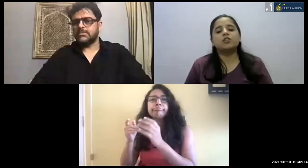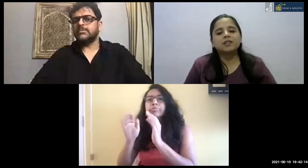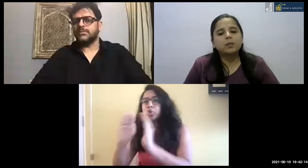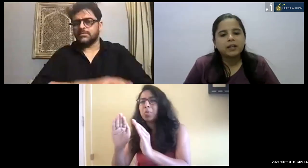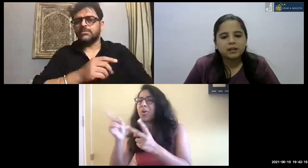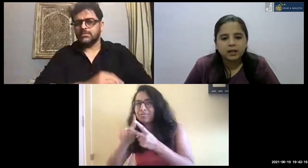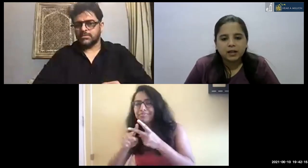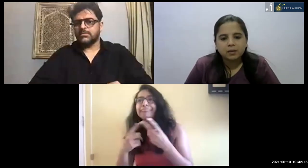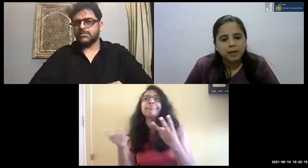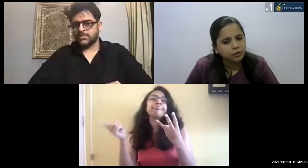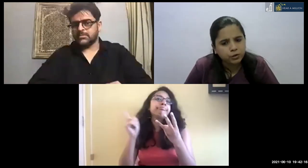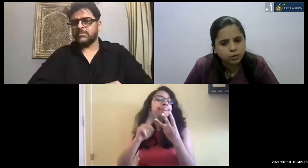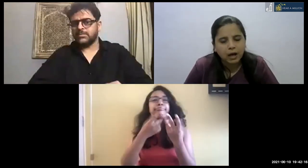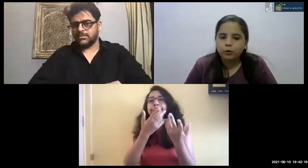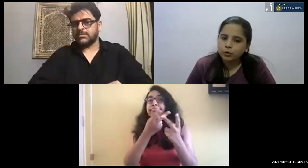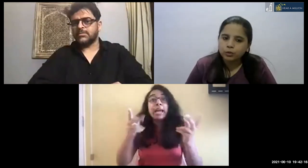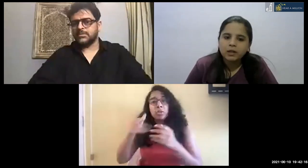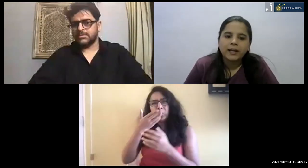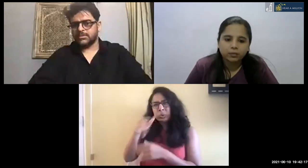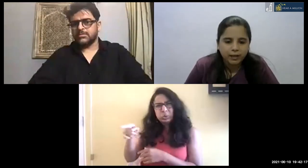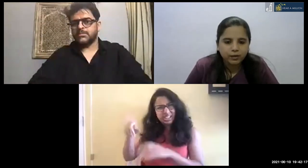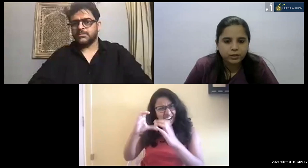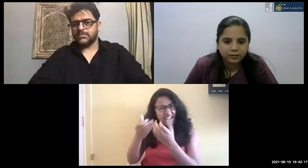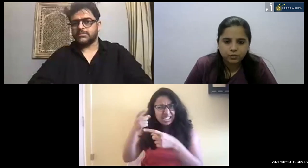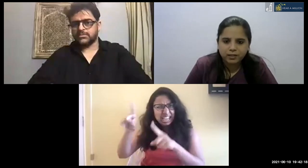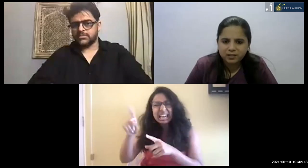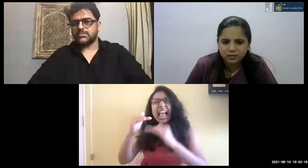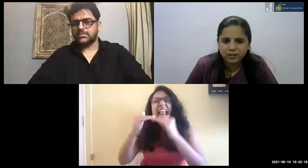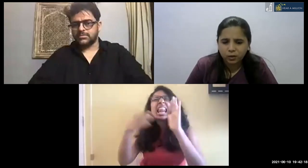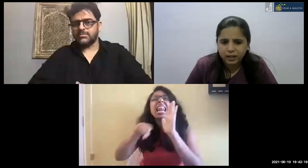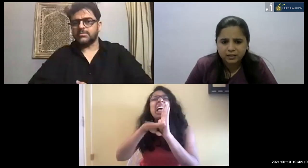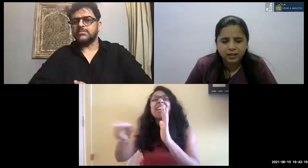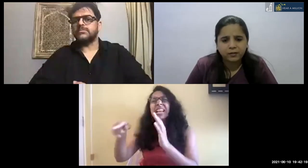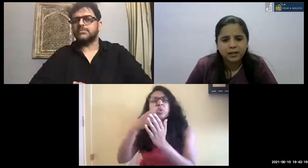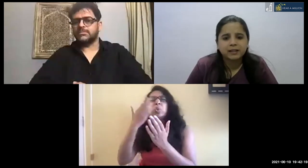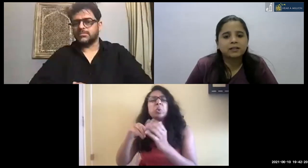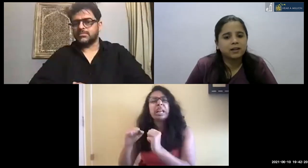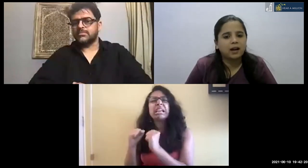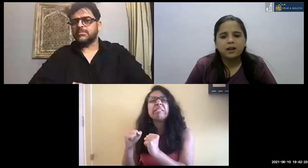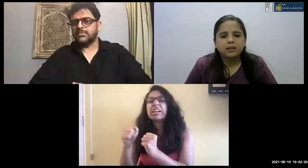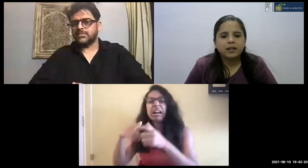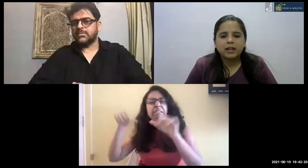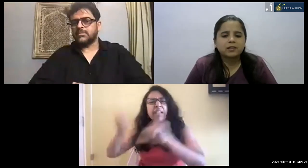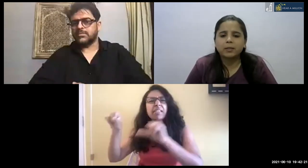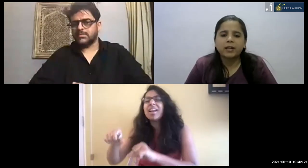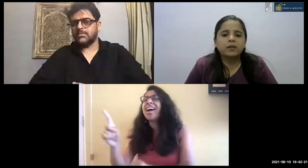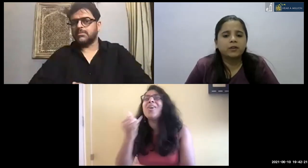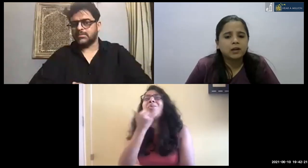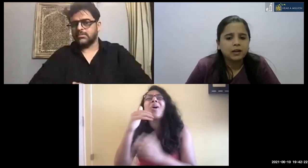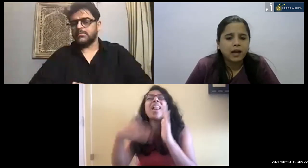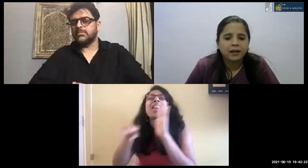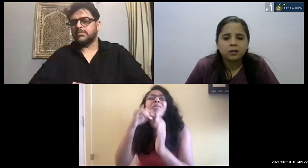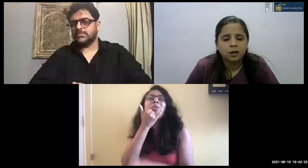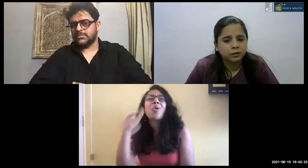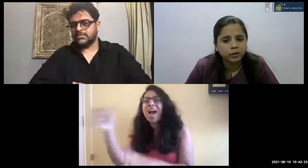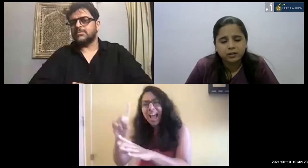So teachers in the beginning, they might not know how to explain to the deaf students. They will say, okay, they feel like that it might be